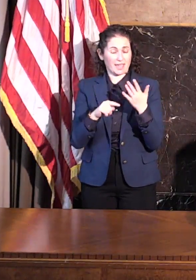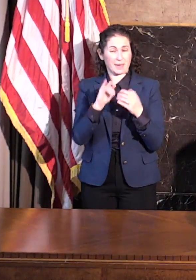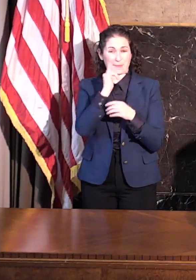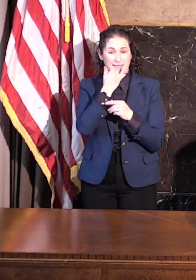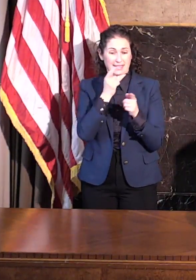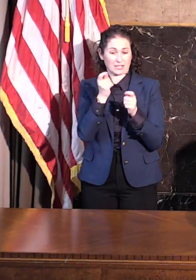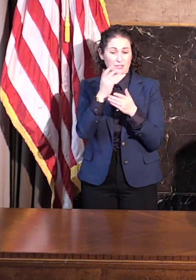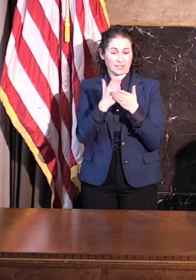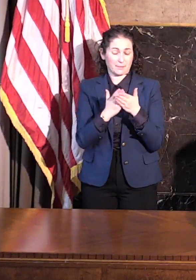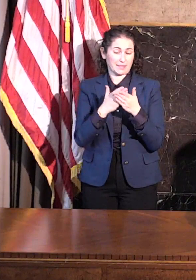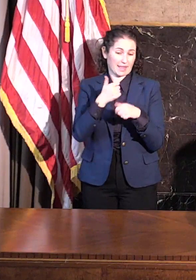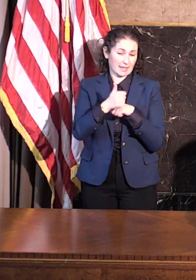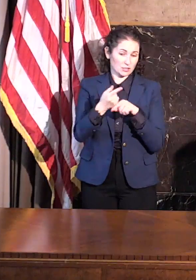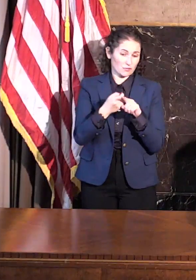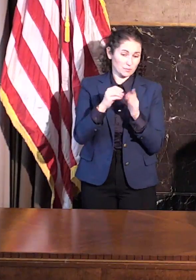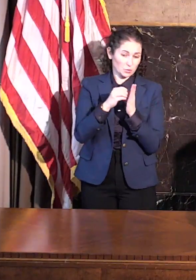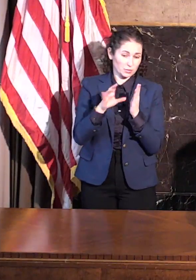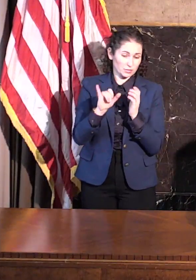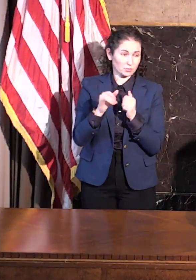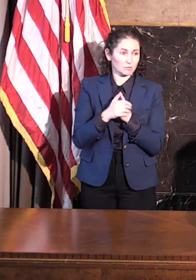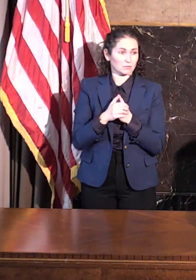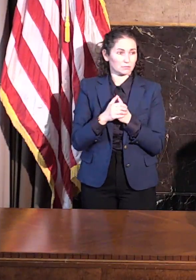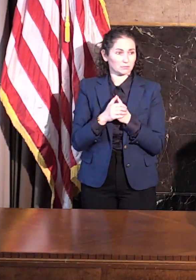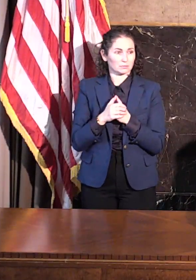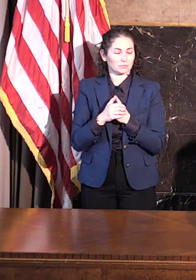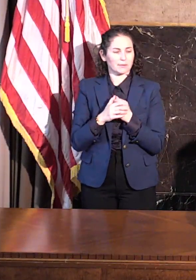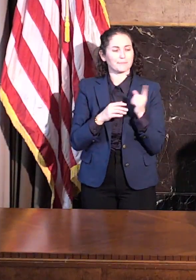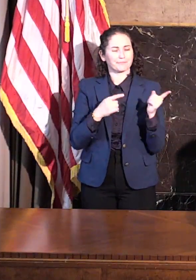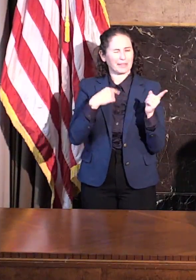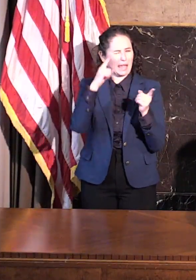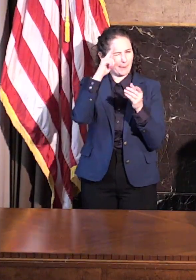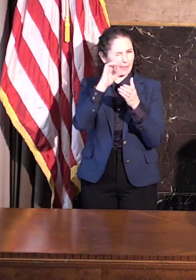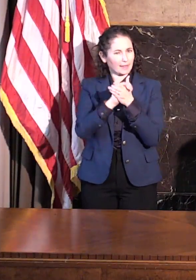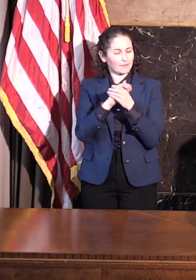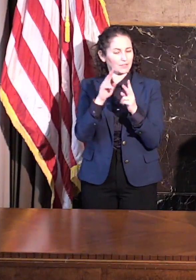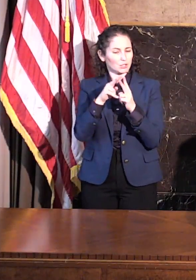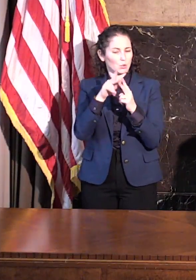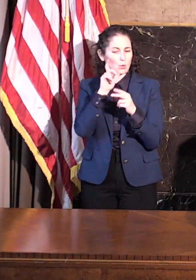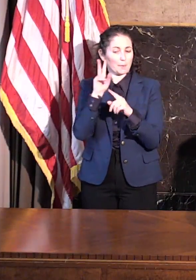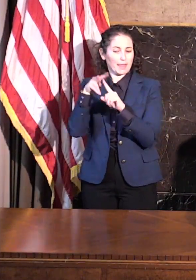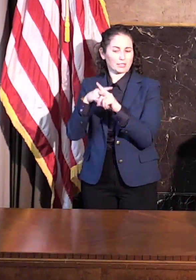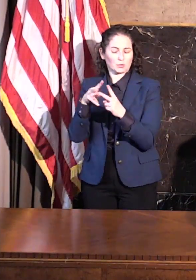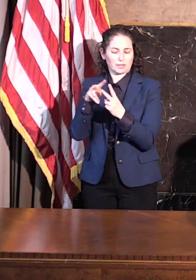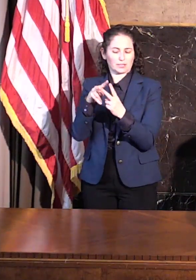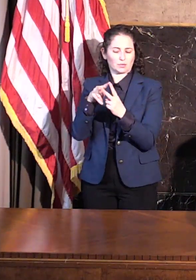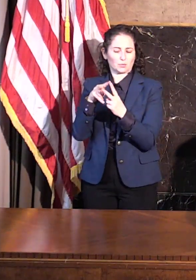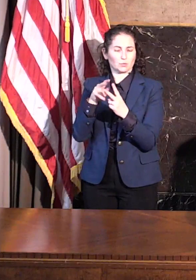of Supervisors, I think there are 2 left of the 15 that were on the board at that time.